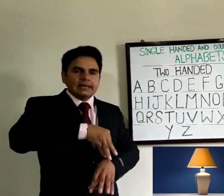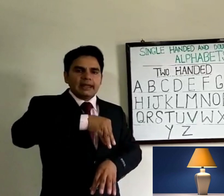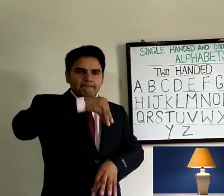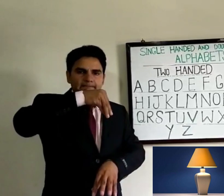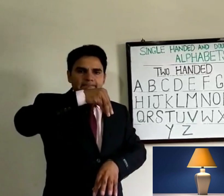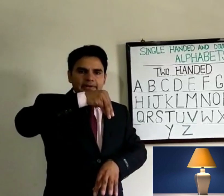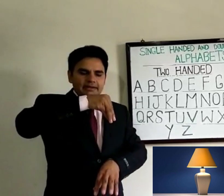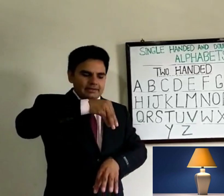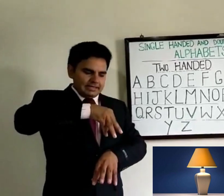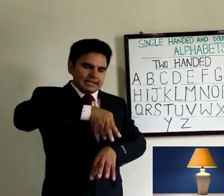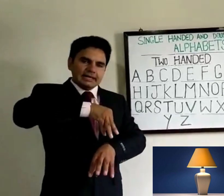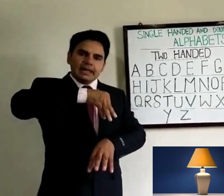lamp. Lamp.